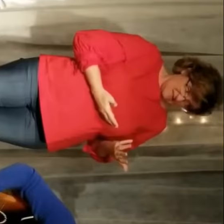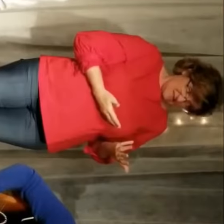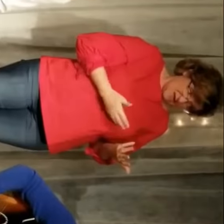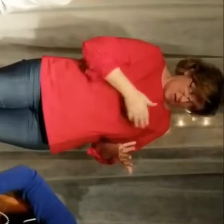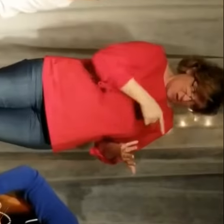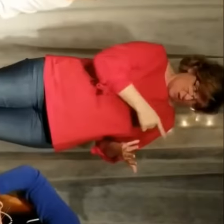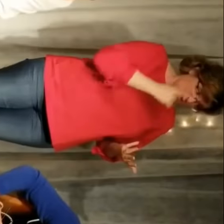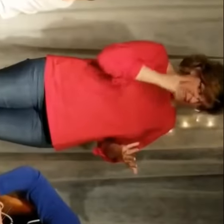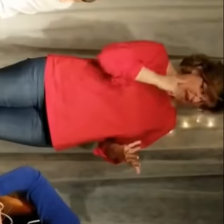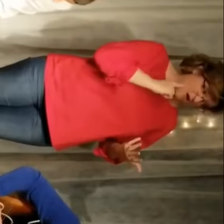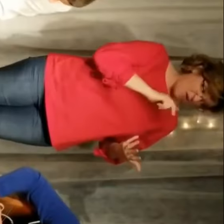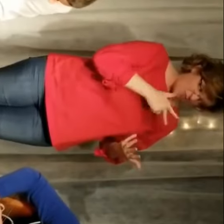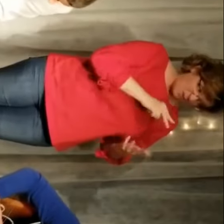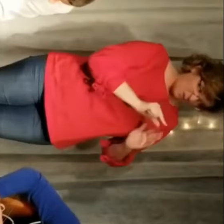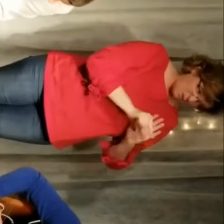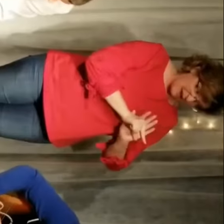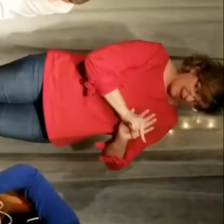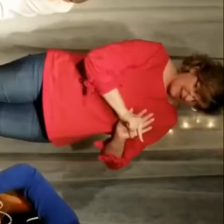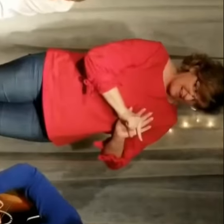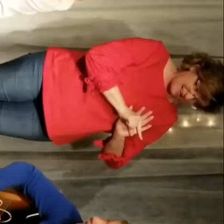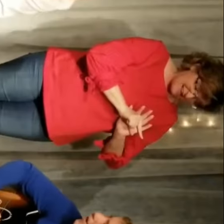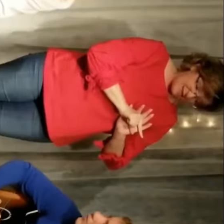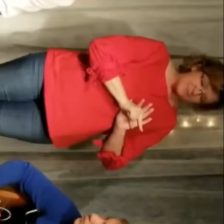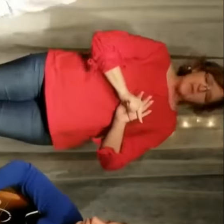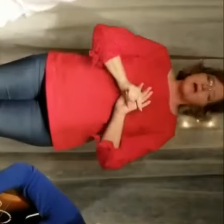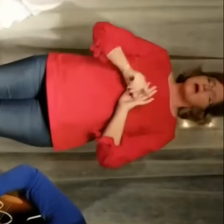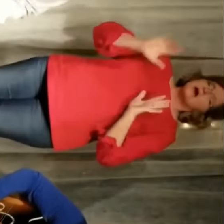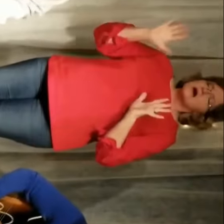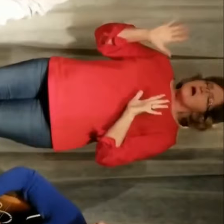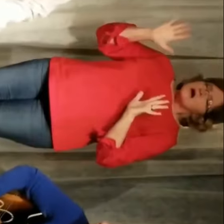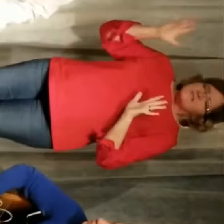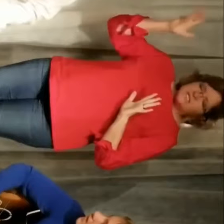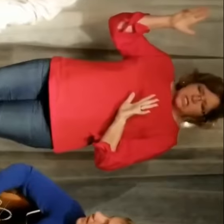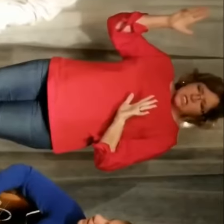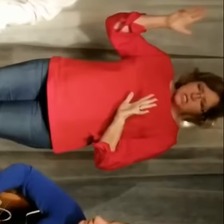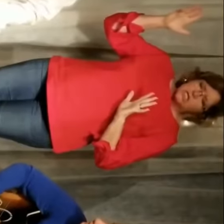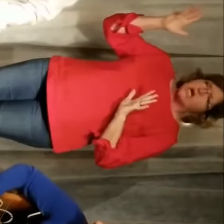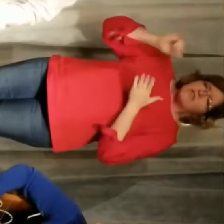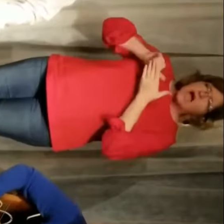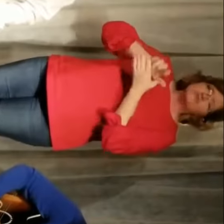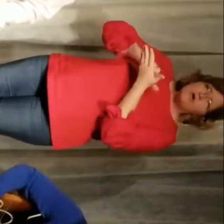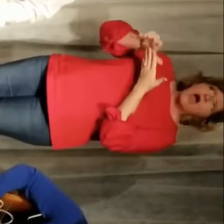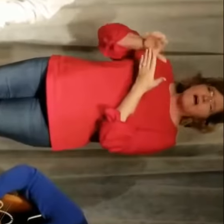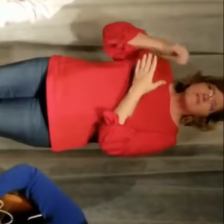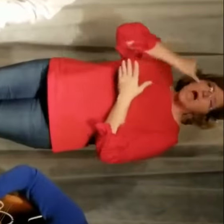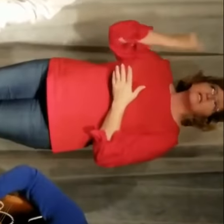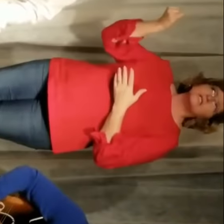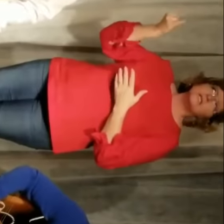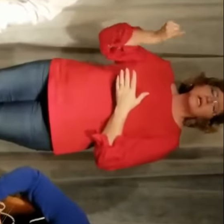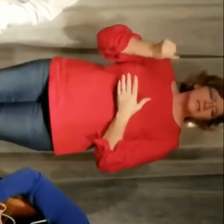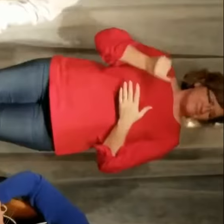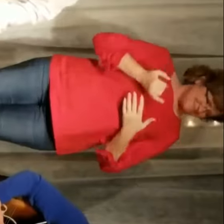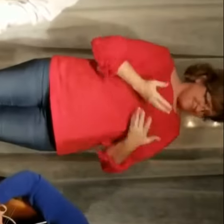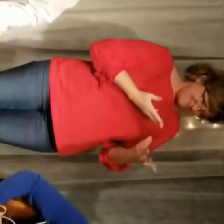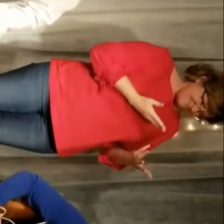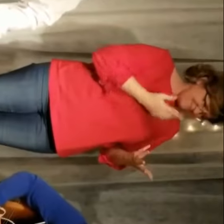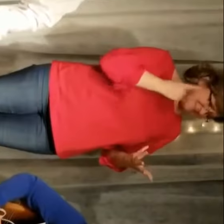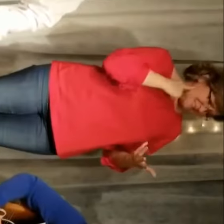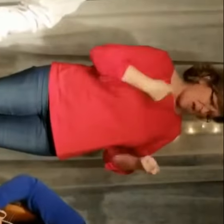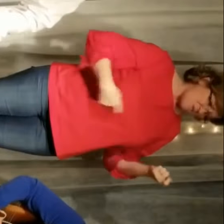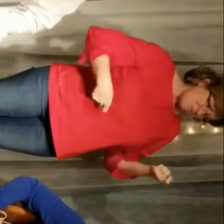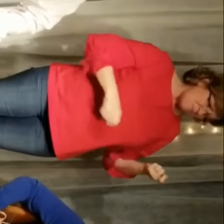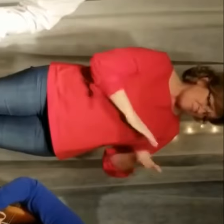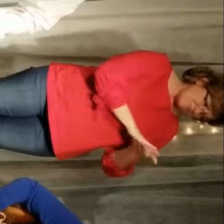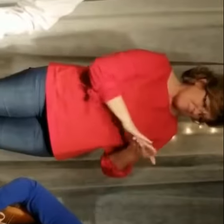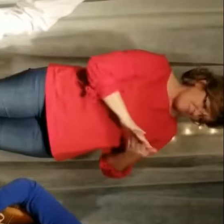You rhyme like a third grader. Lay off, will you? It's a rough draft. So, it got a nice groove and all that, but